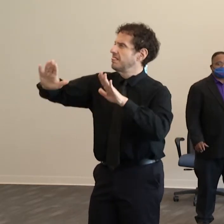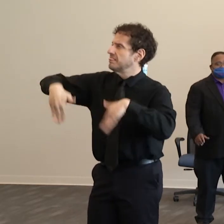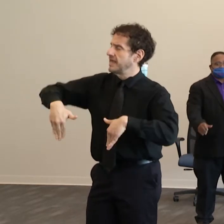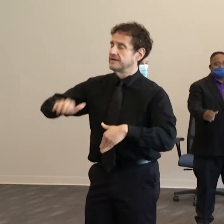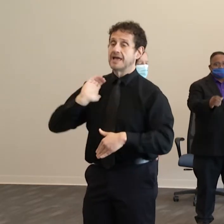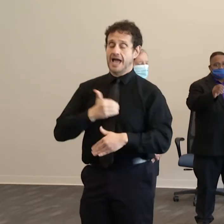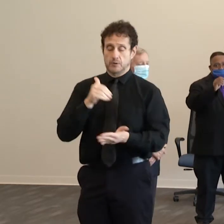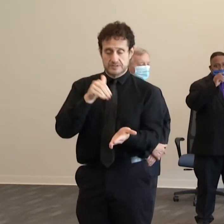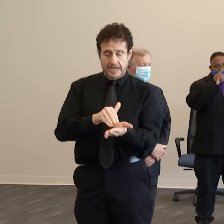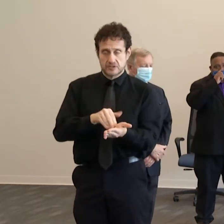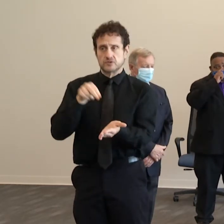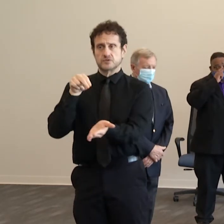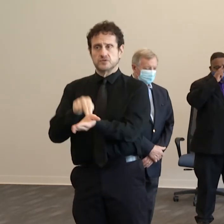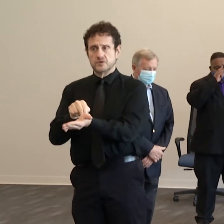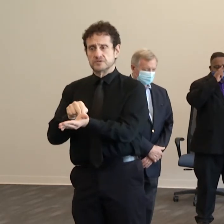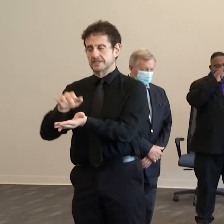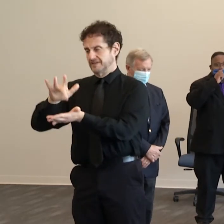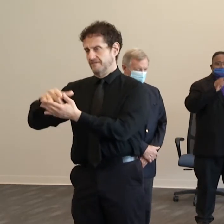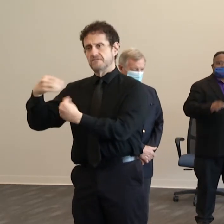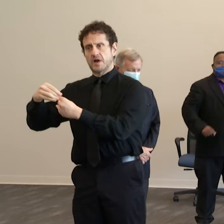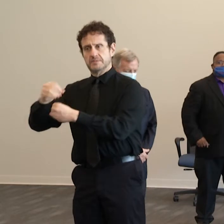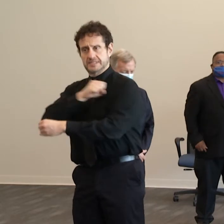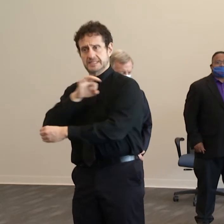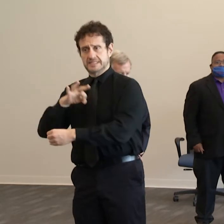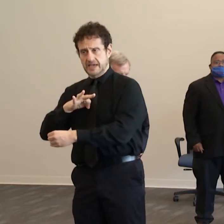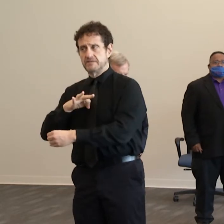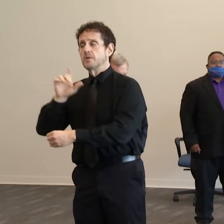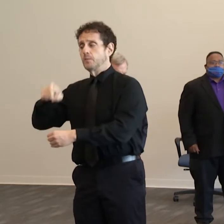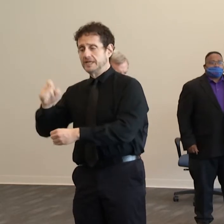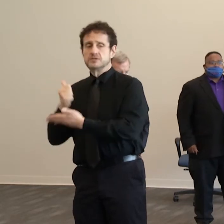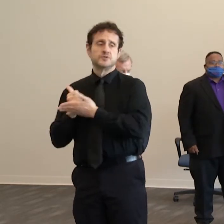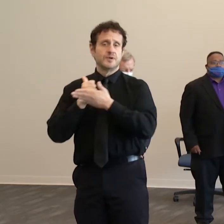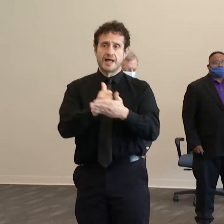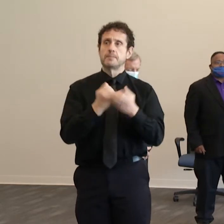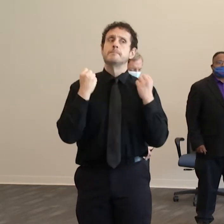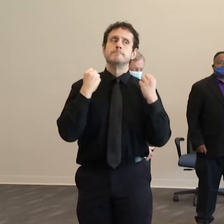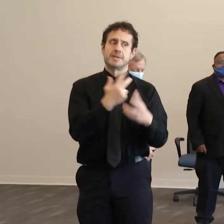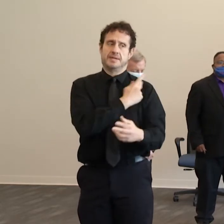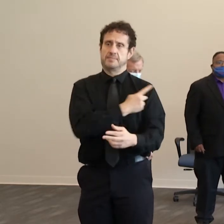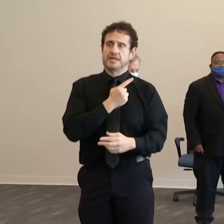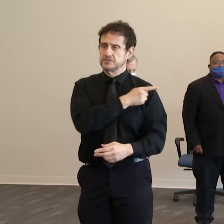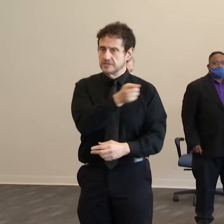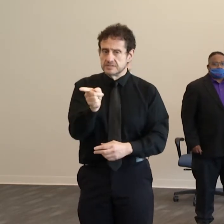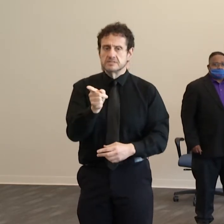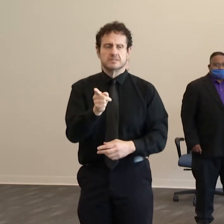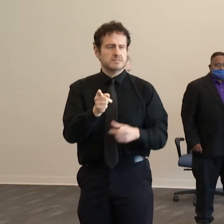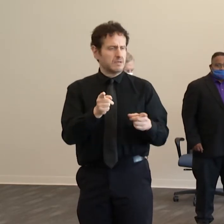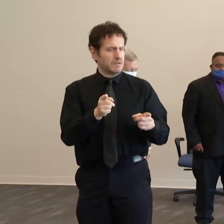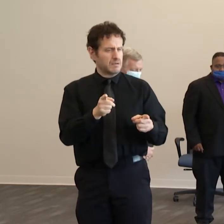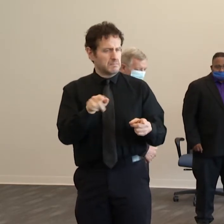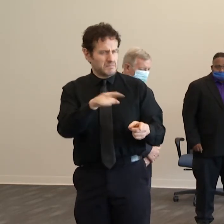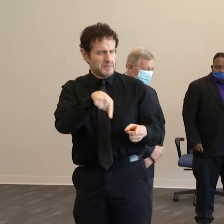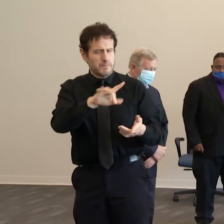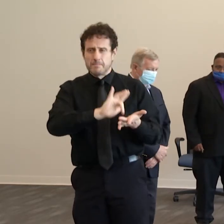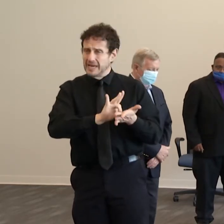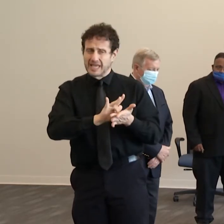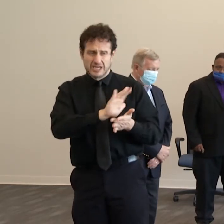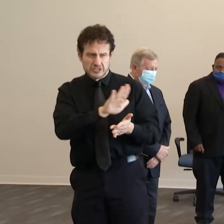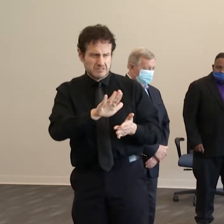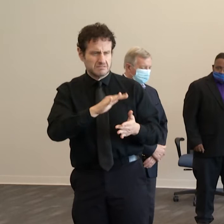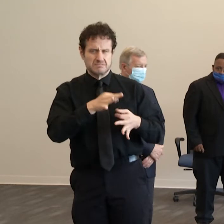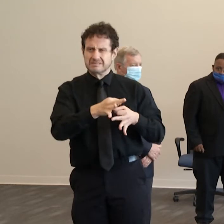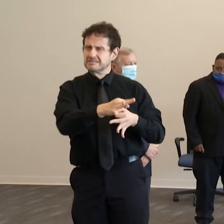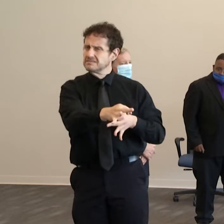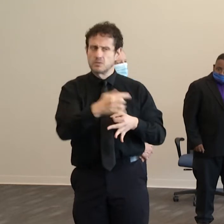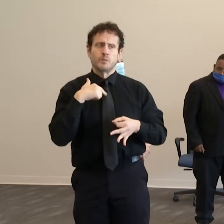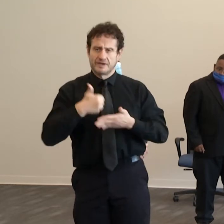pharmacy staff have had to help numerous patients, like Mrs. Moore, in dealing with the delay in their mail order medications. During